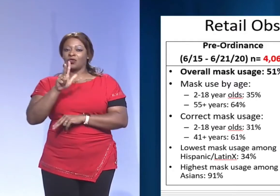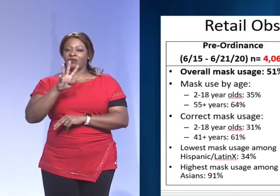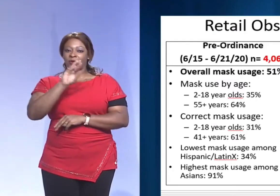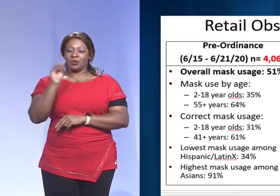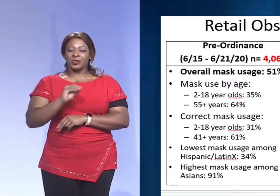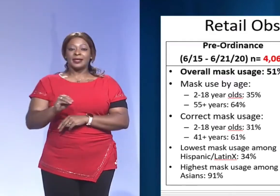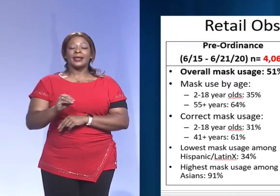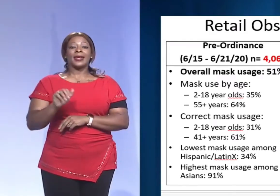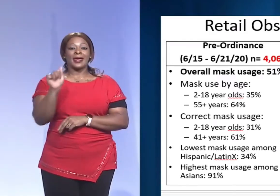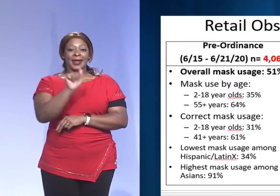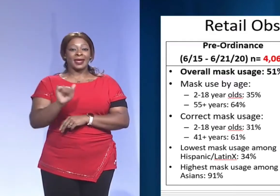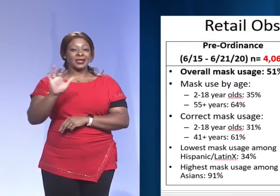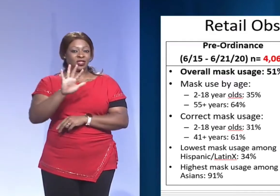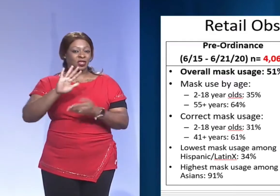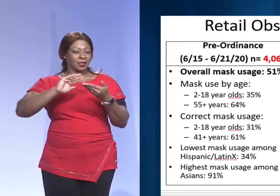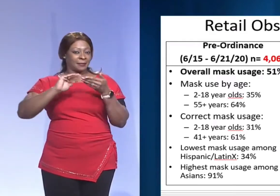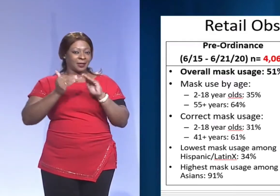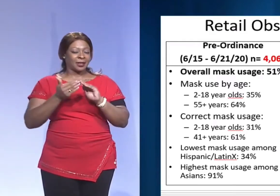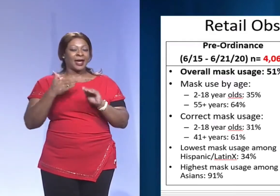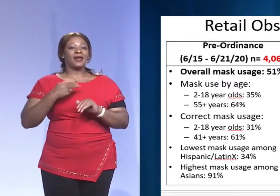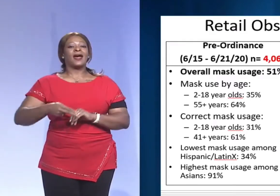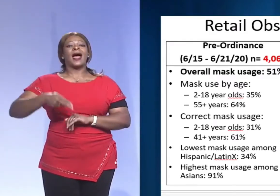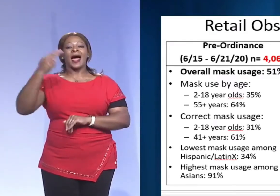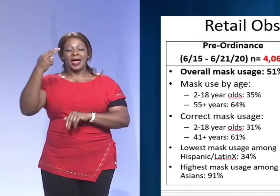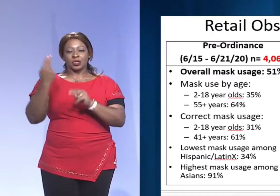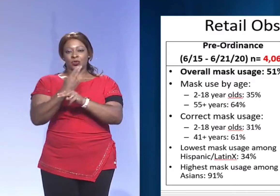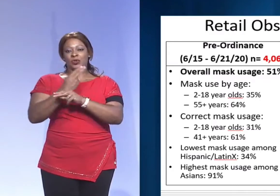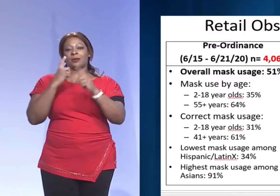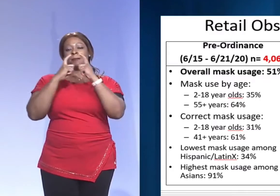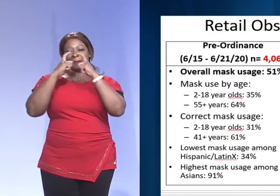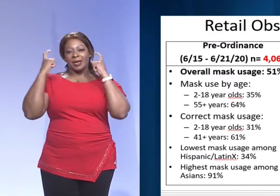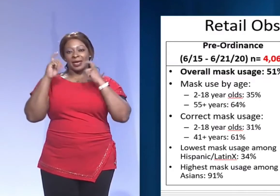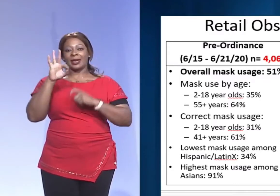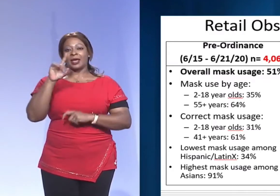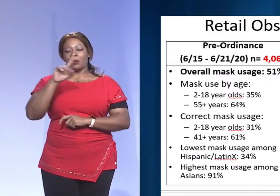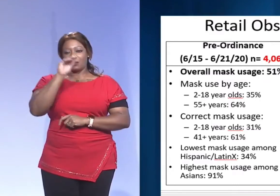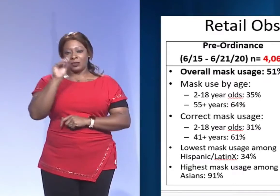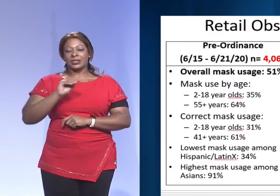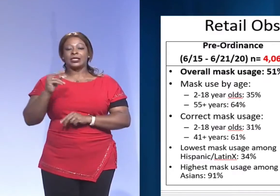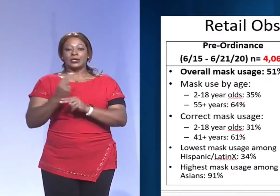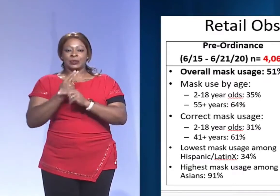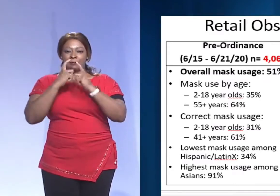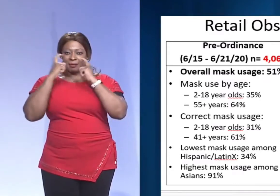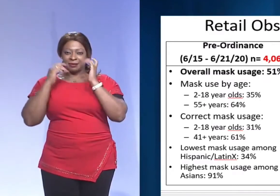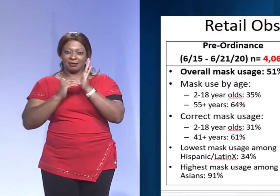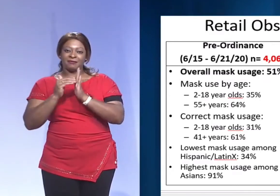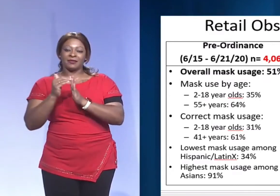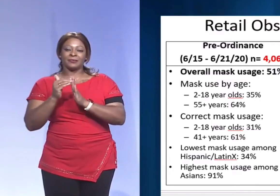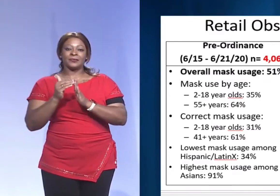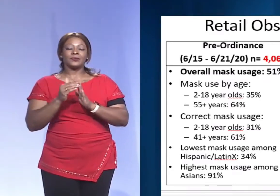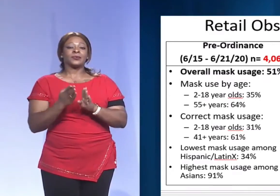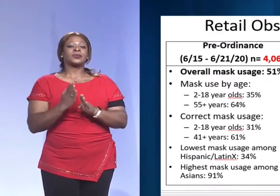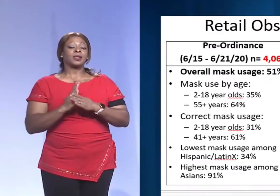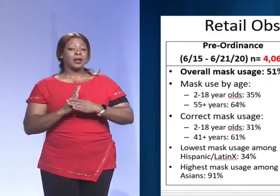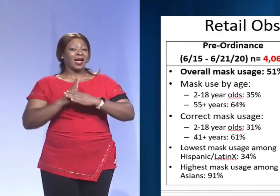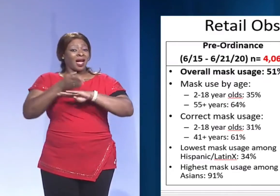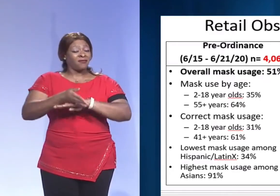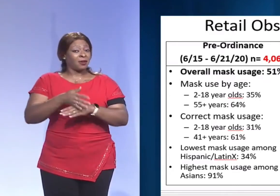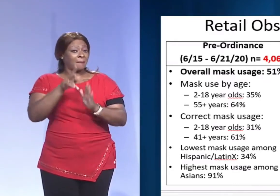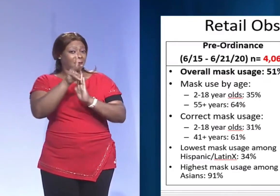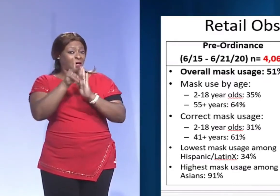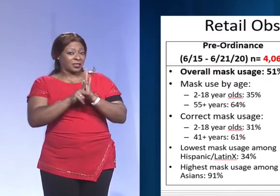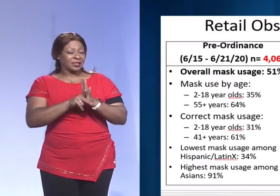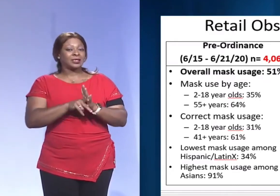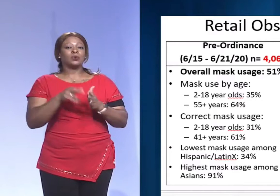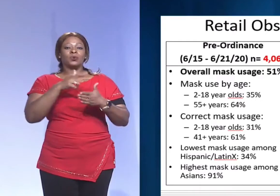Asian community had the highest mask usage with 91%. Post policies, the results